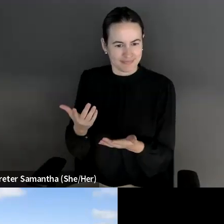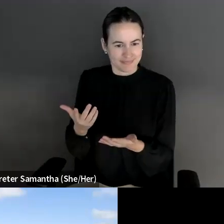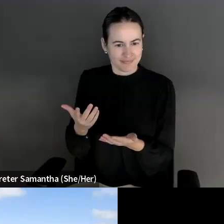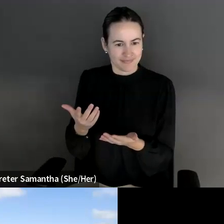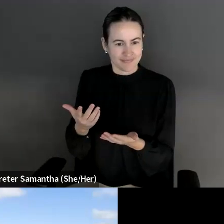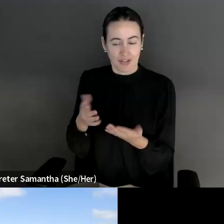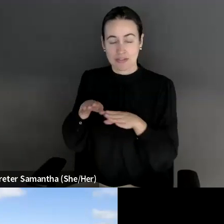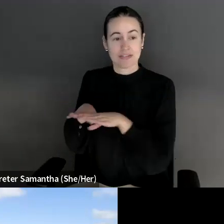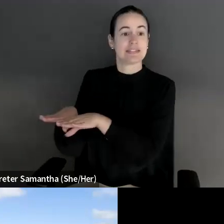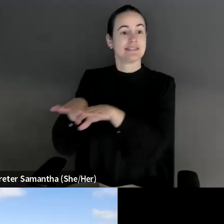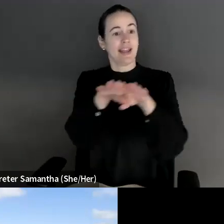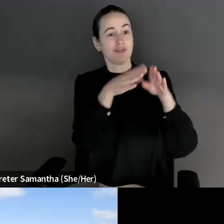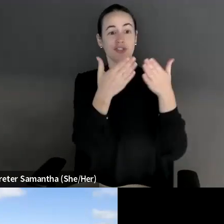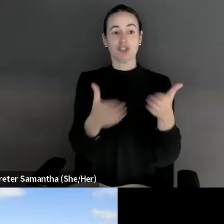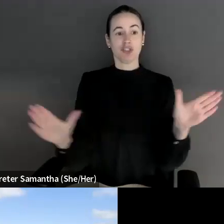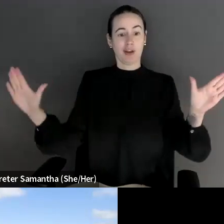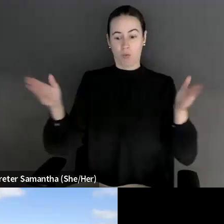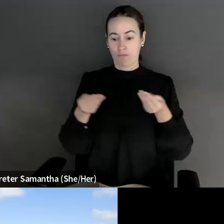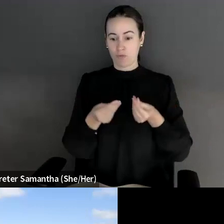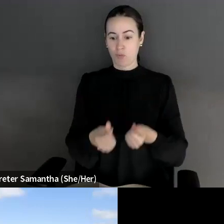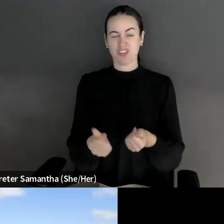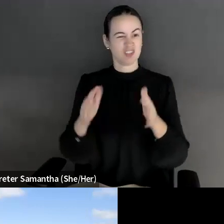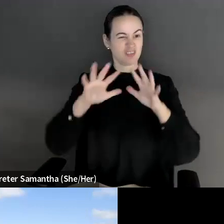is the whole of speaking proficiency.